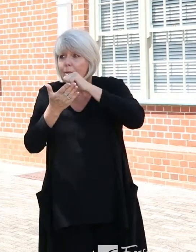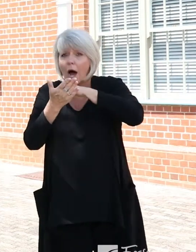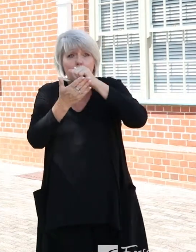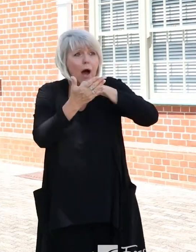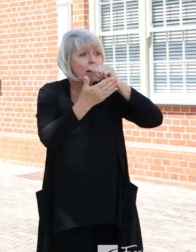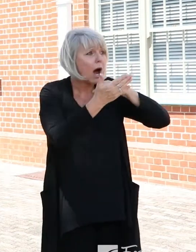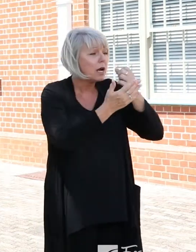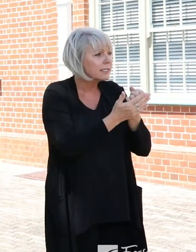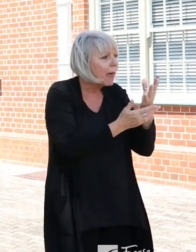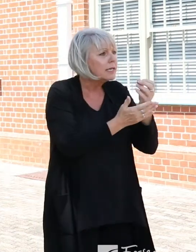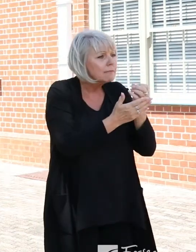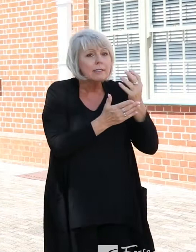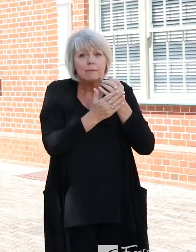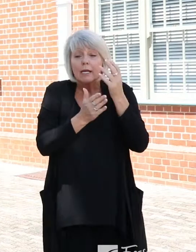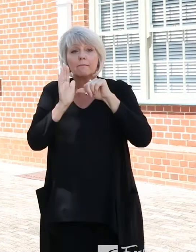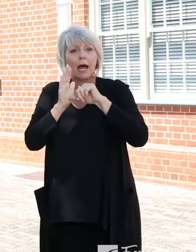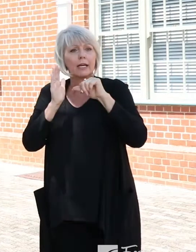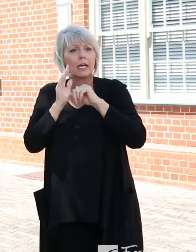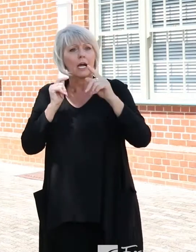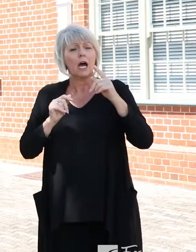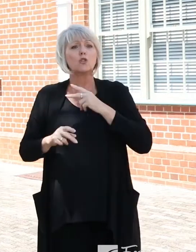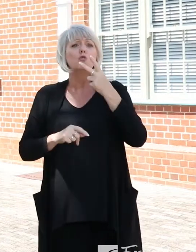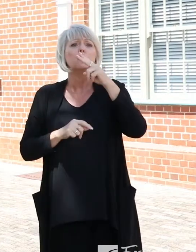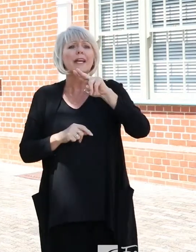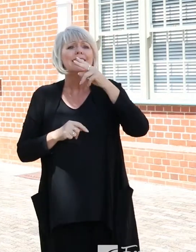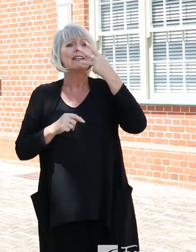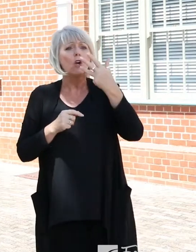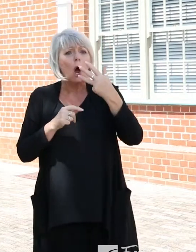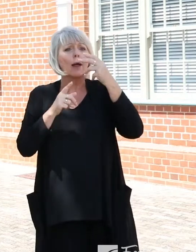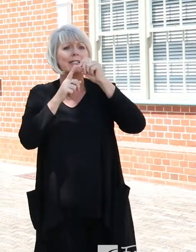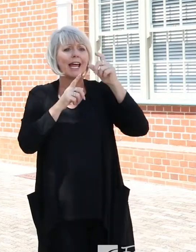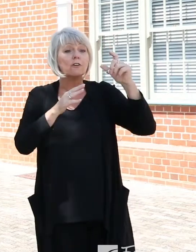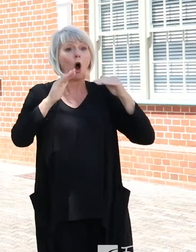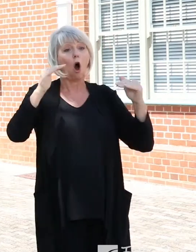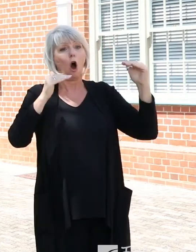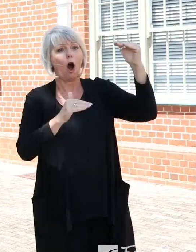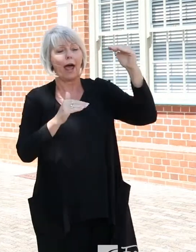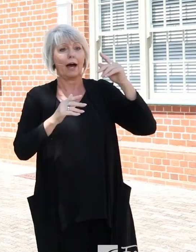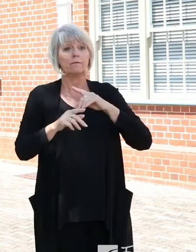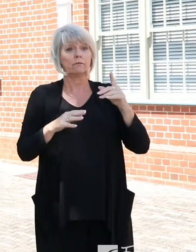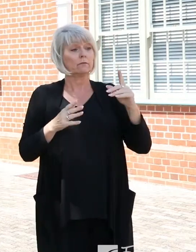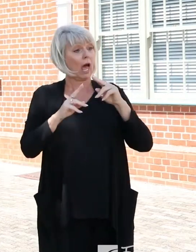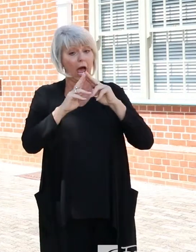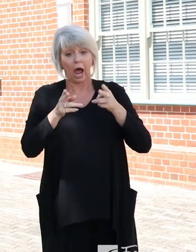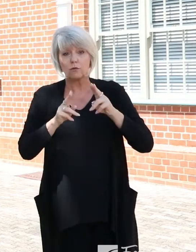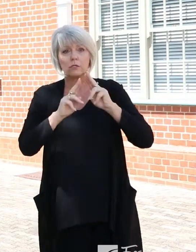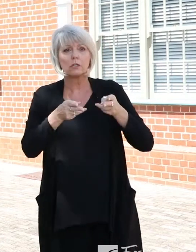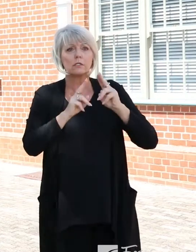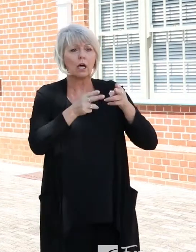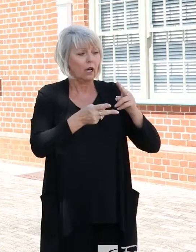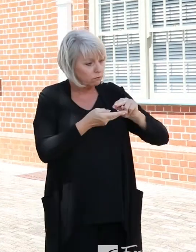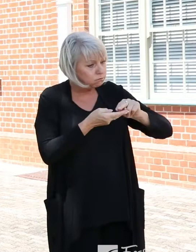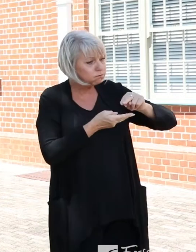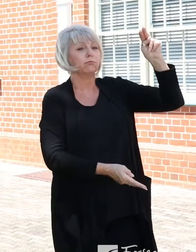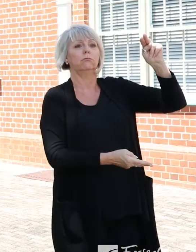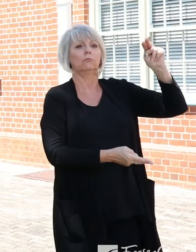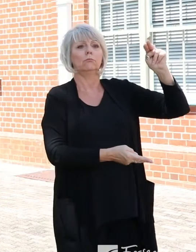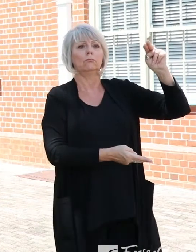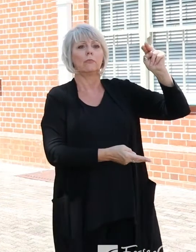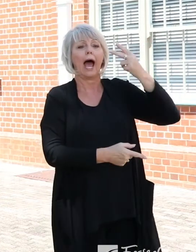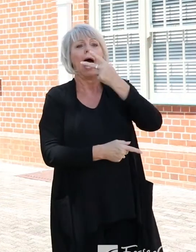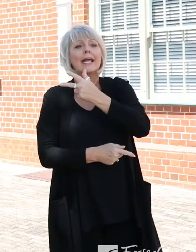region, 29% over pre-COVID numbers. We've seen dwelling approvals in the Wide Bay increase a